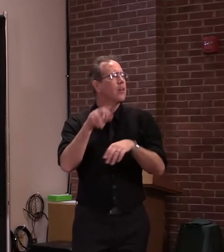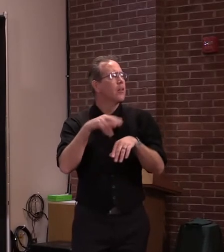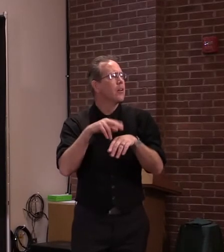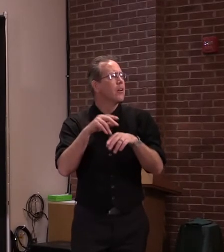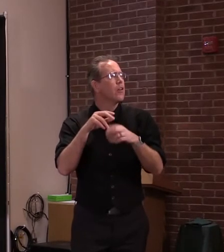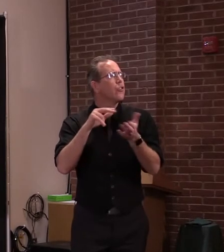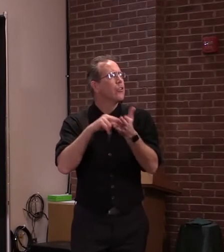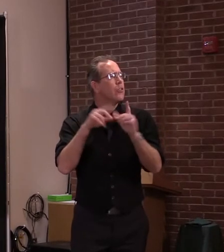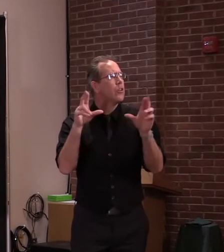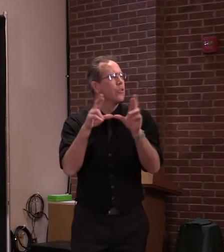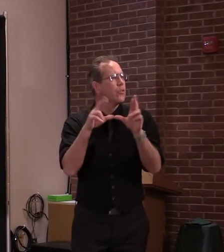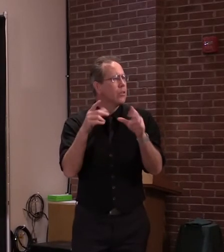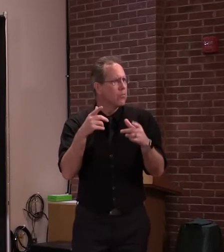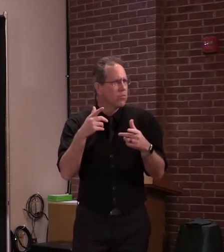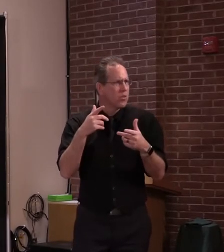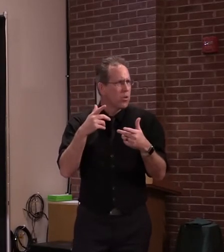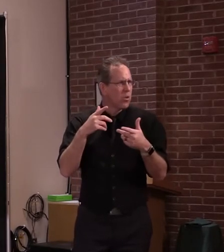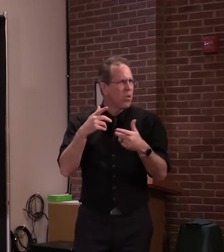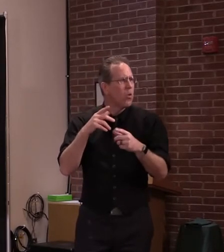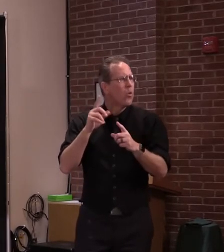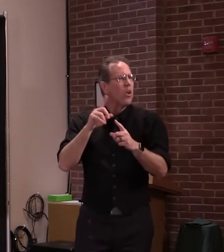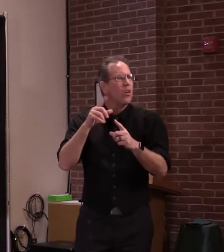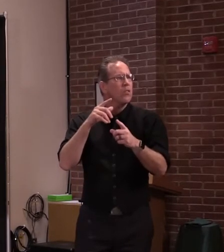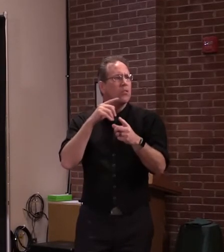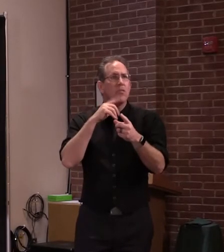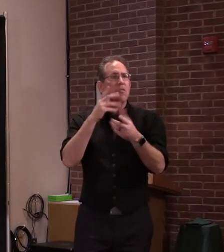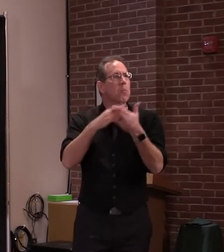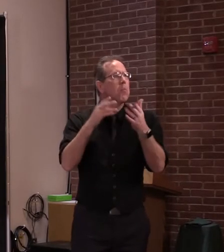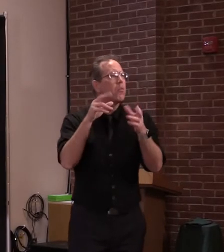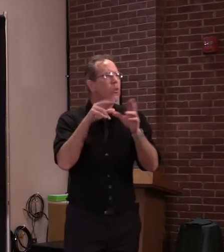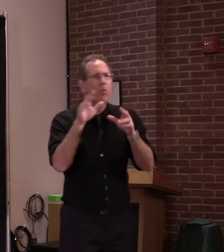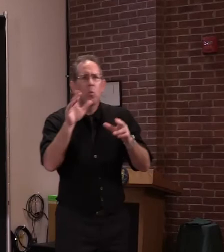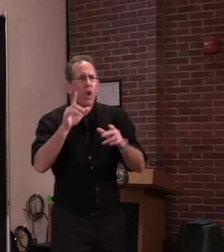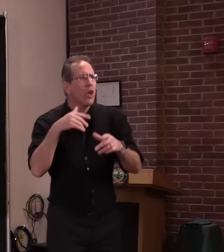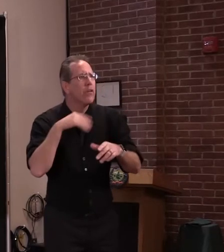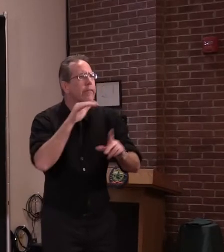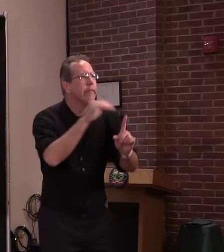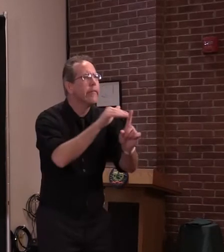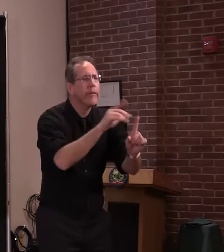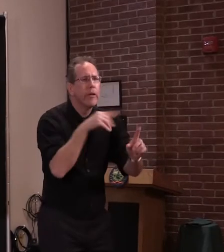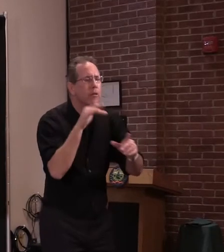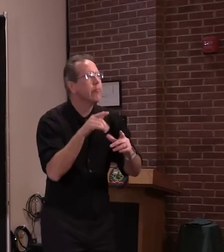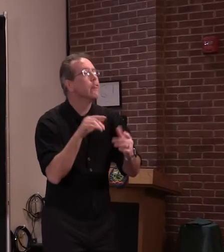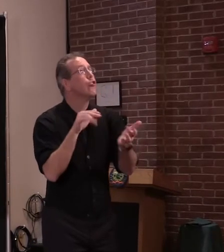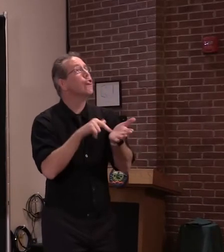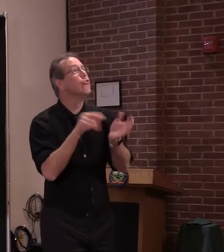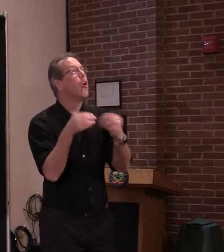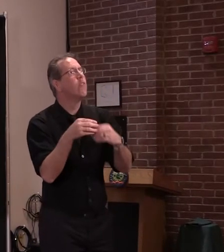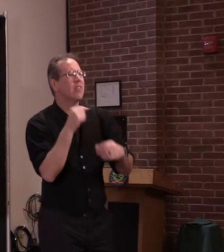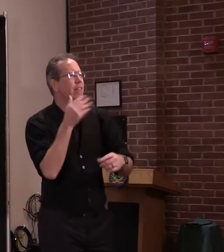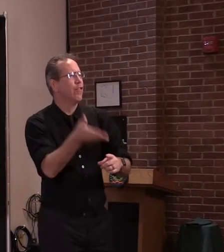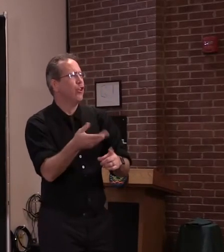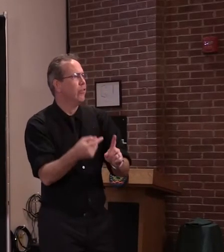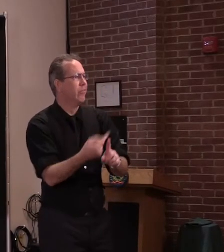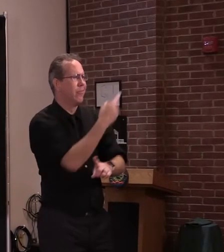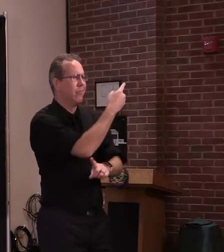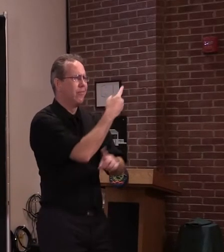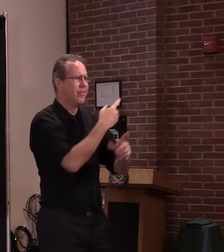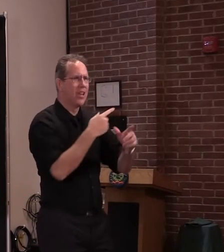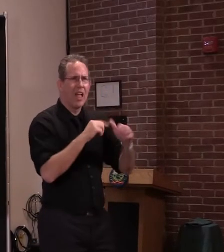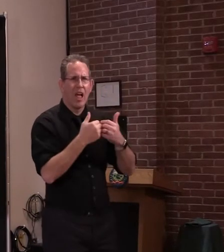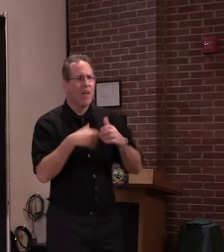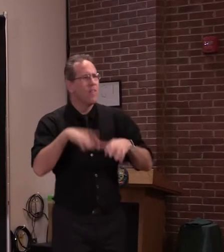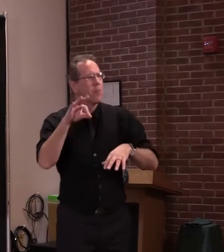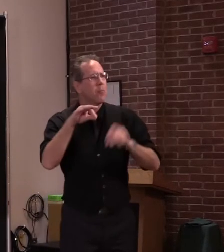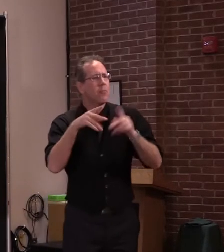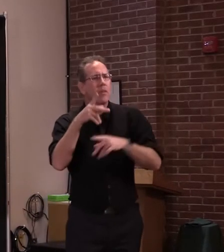that. So will they still be able to access tests when they want to, or will it be harder for them to get the rapid test that the